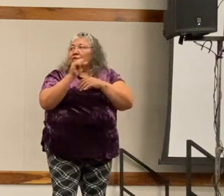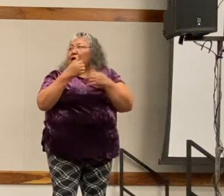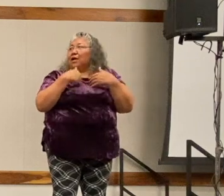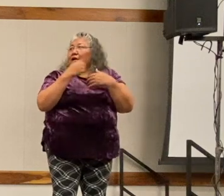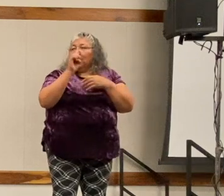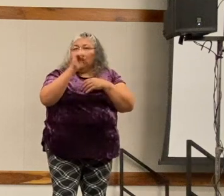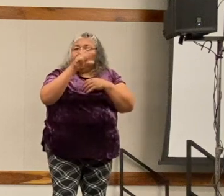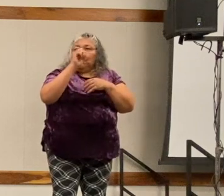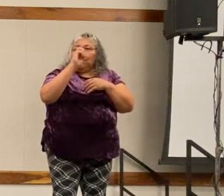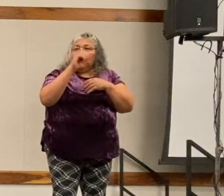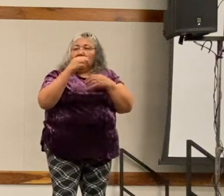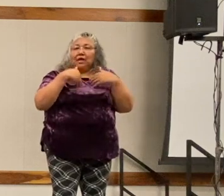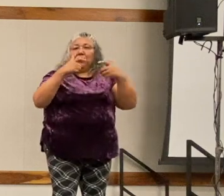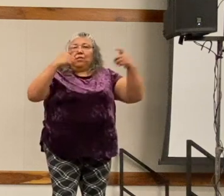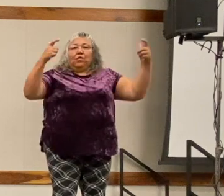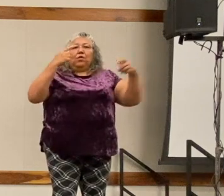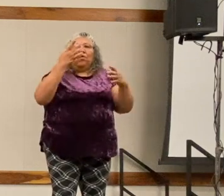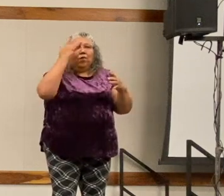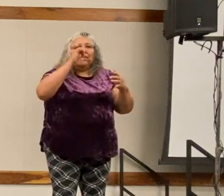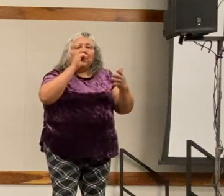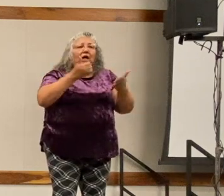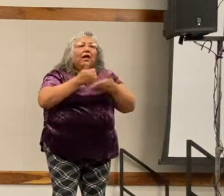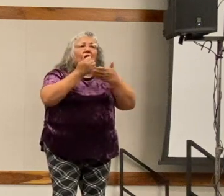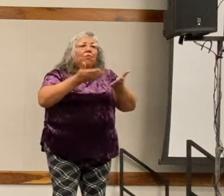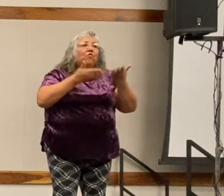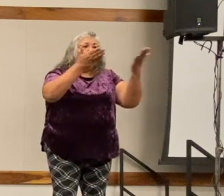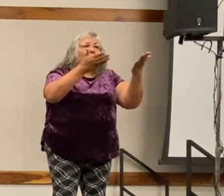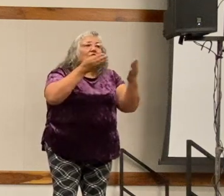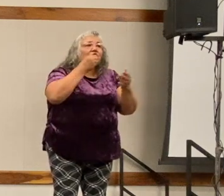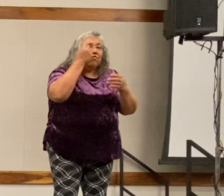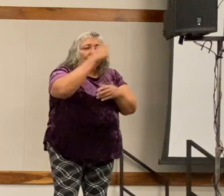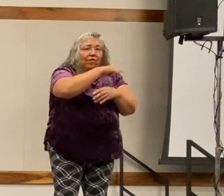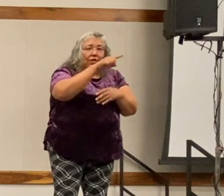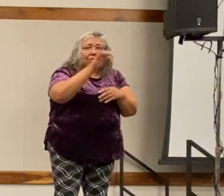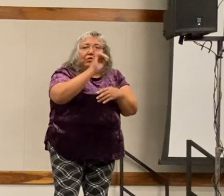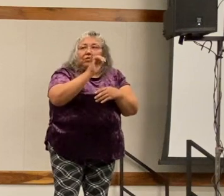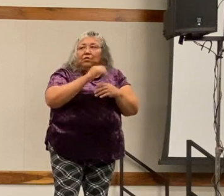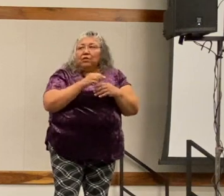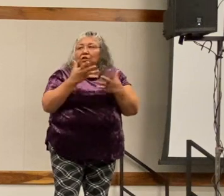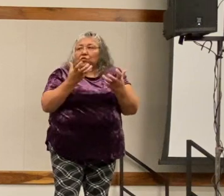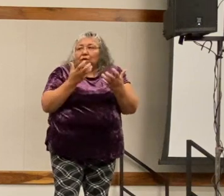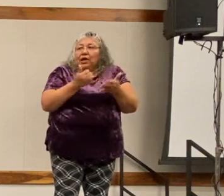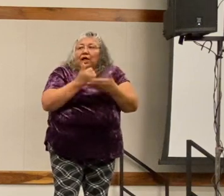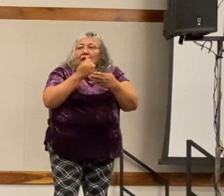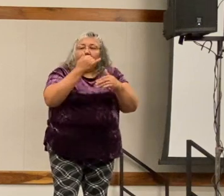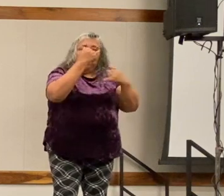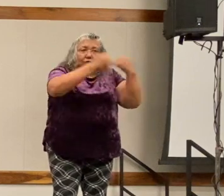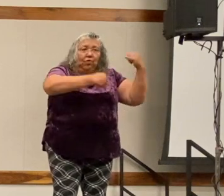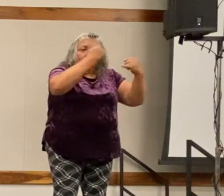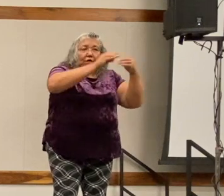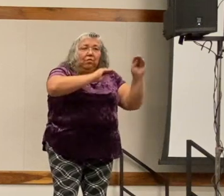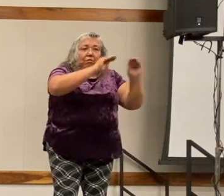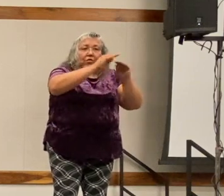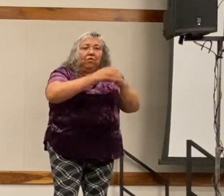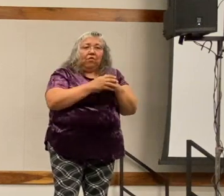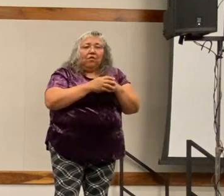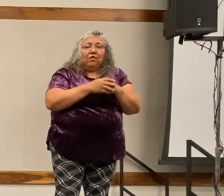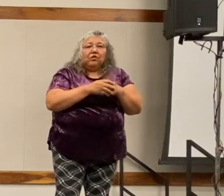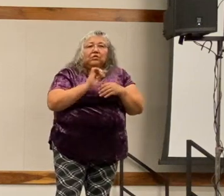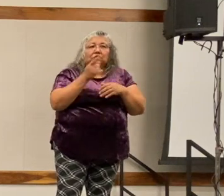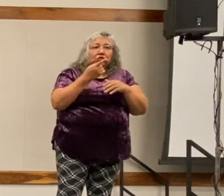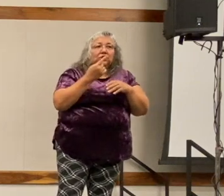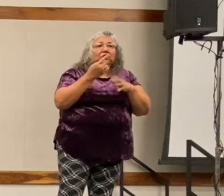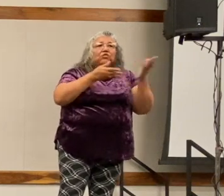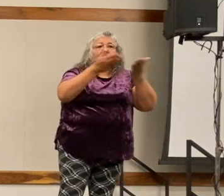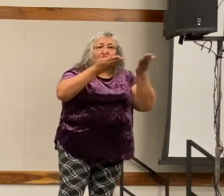ones here as well. Why can't we help provide food for them too? I just want to help the wheel move. That's all I want to do, right? I just want to distribute the